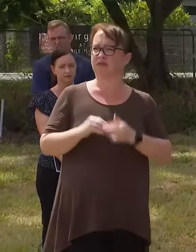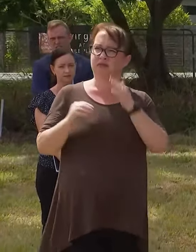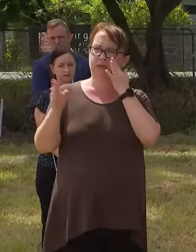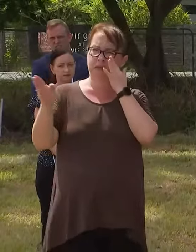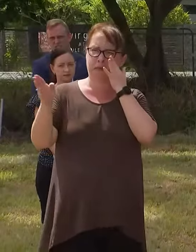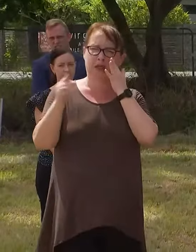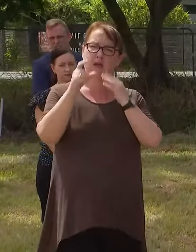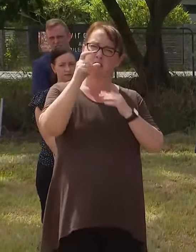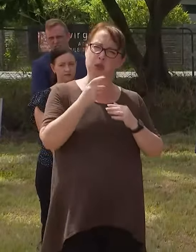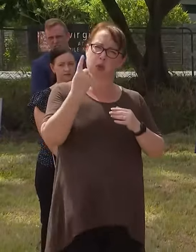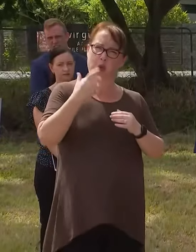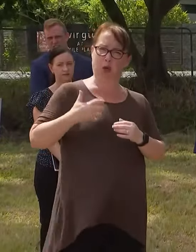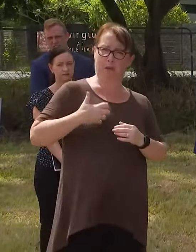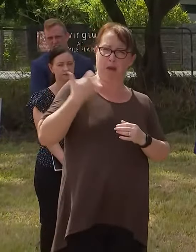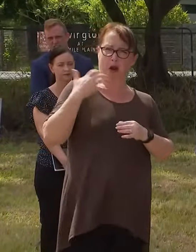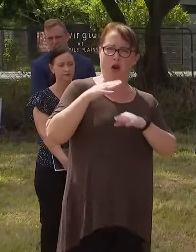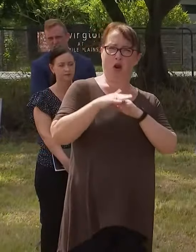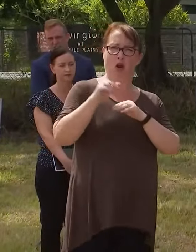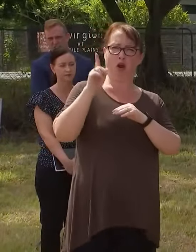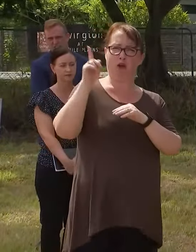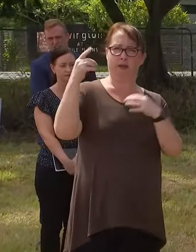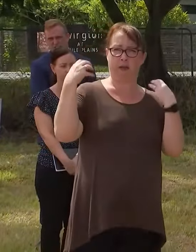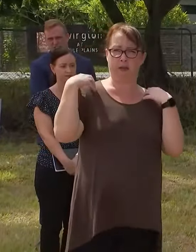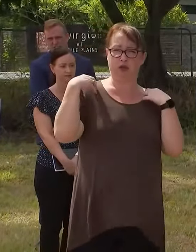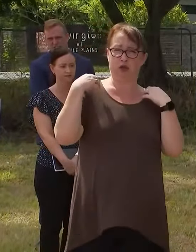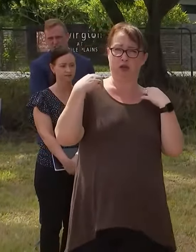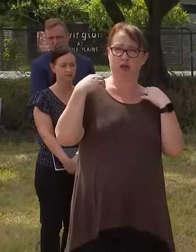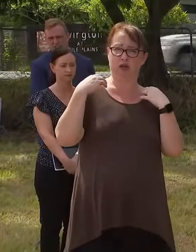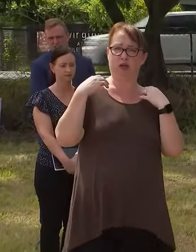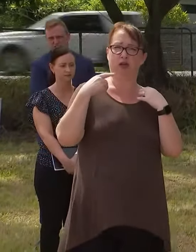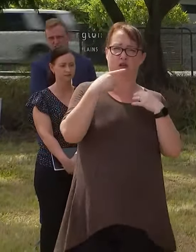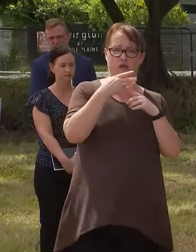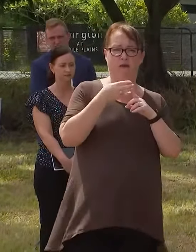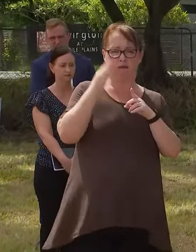complaint about the integrity commissioner that you referred on the person who made